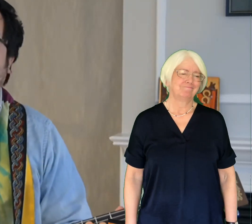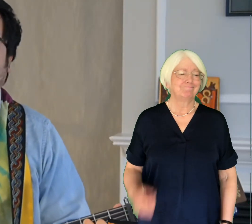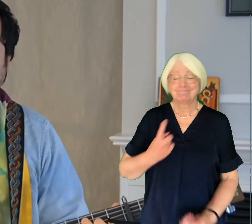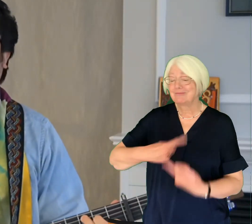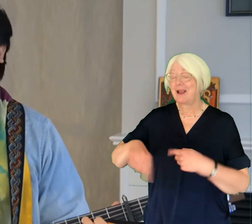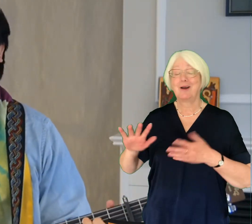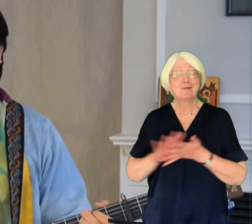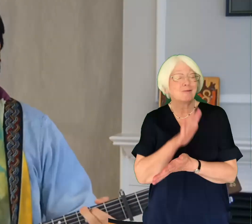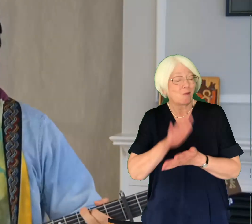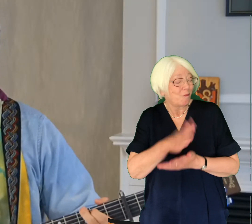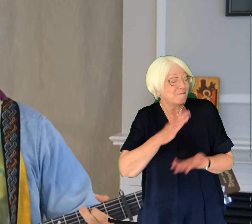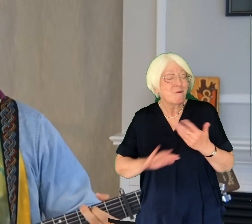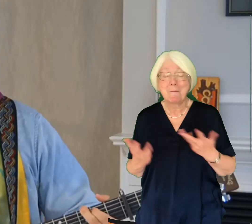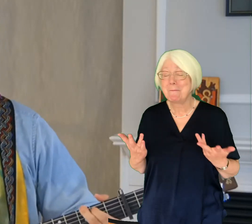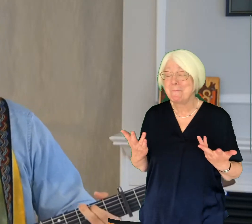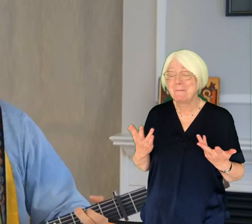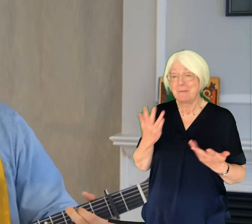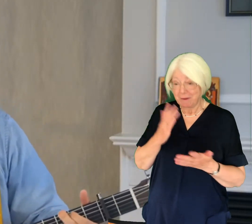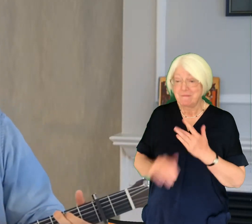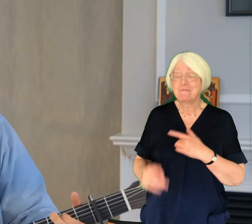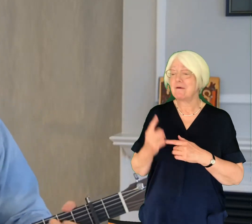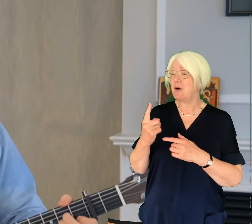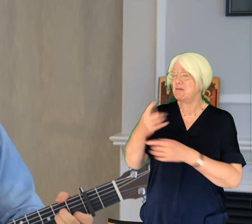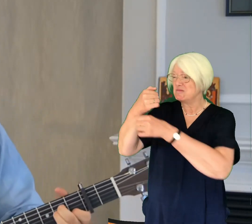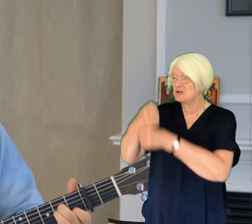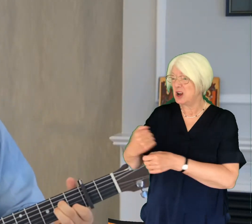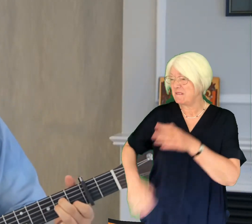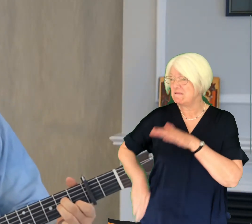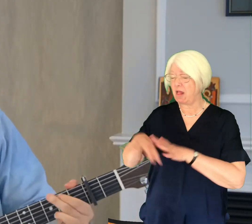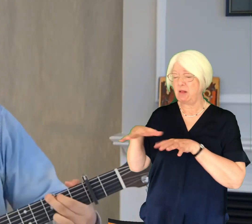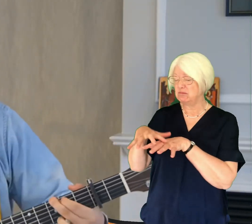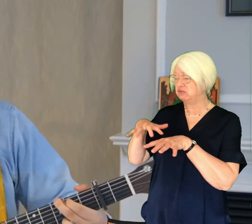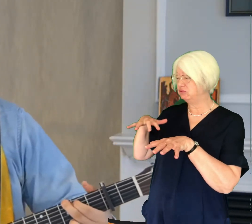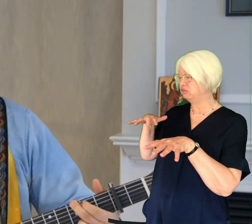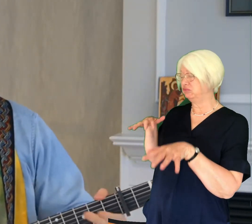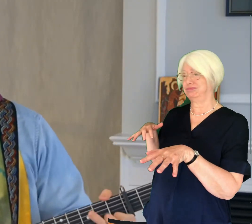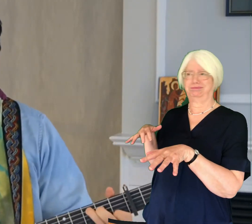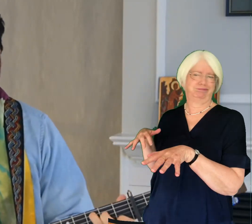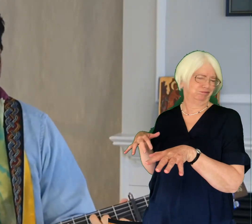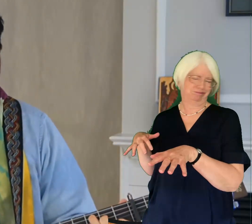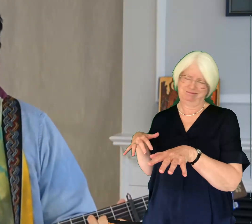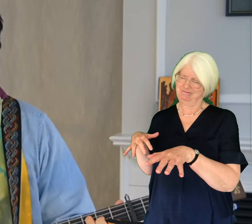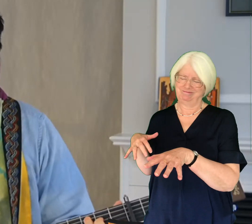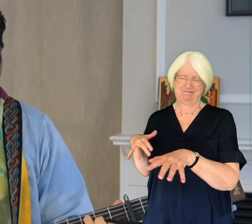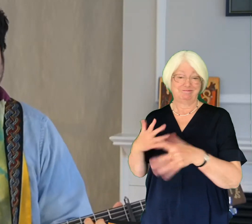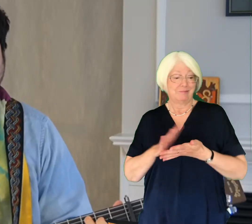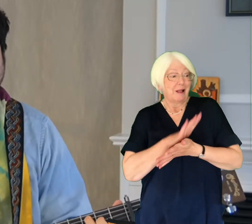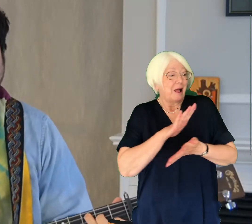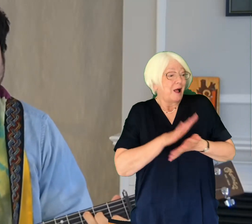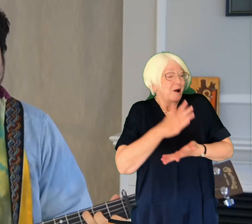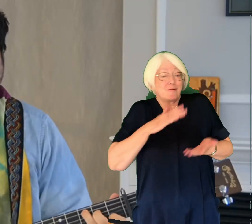Our joy won't come from Easter, that's in a crowded